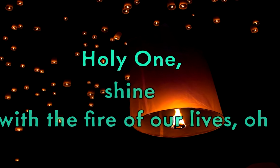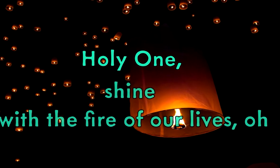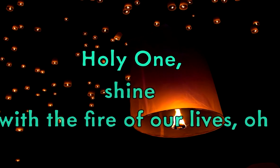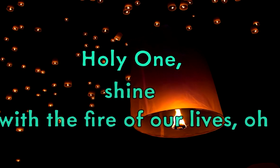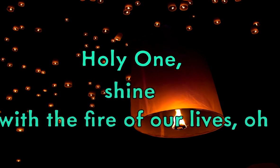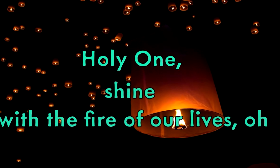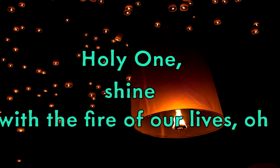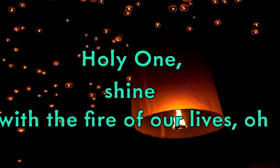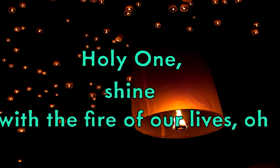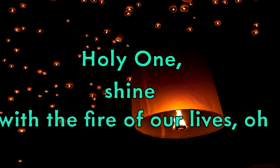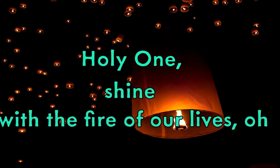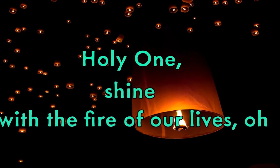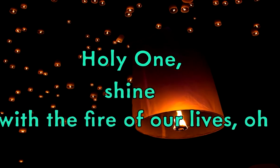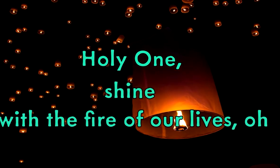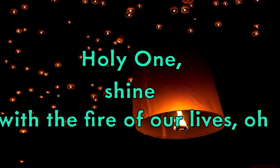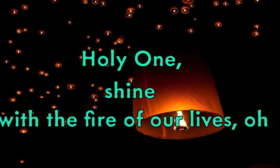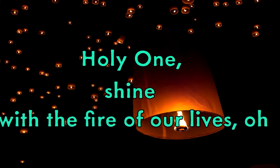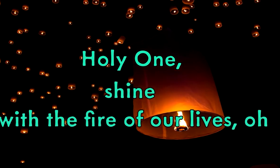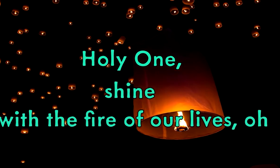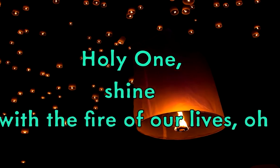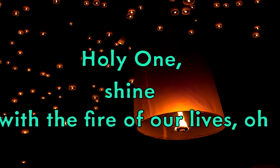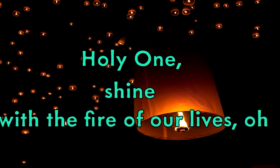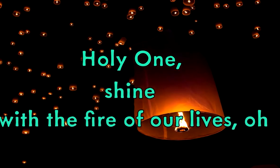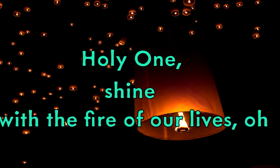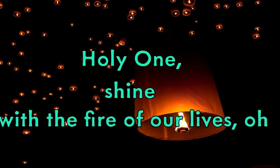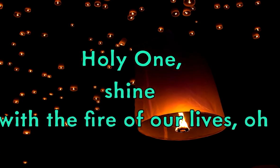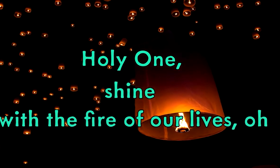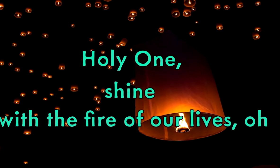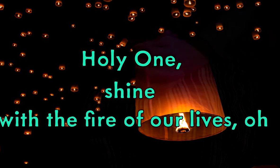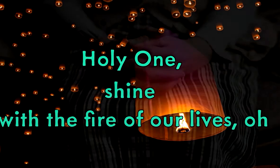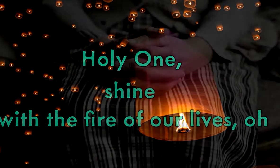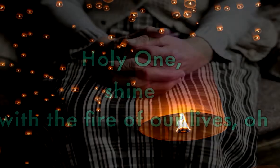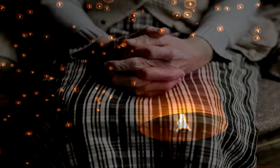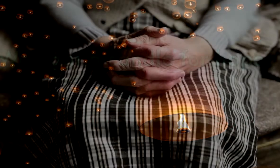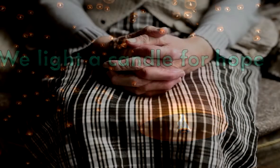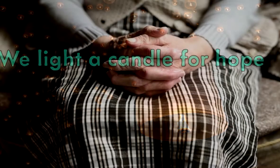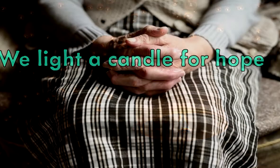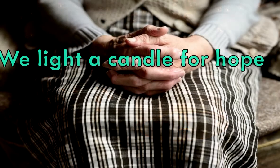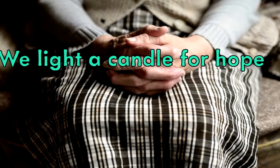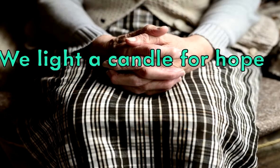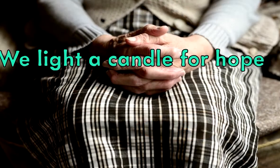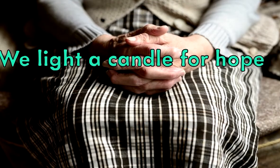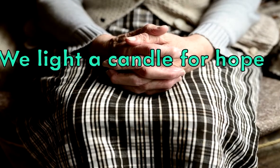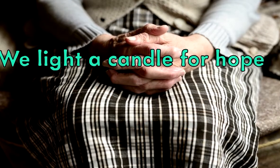shine with the fire of our lives. Oh,